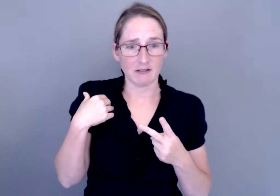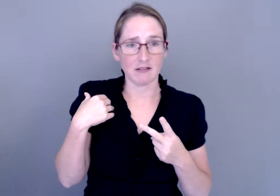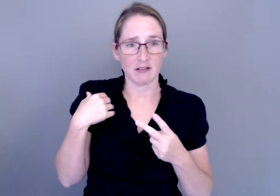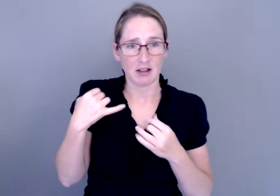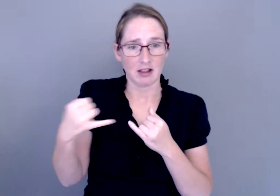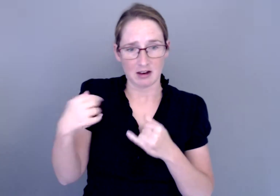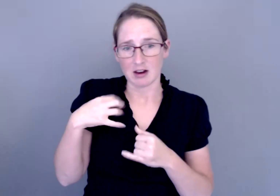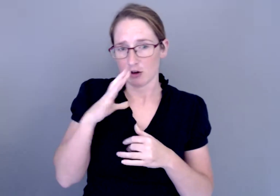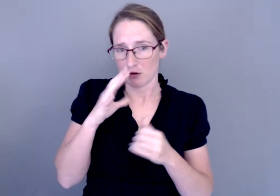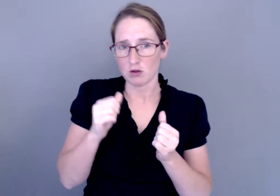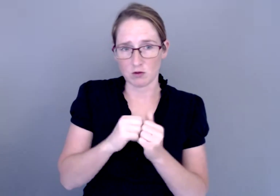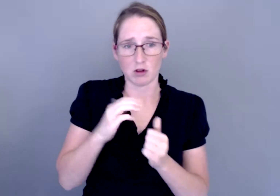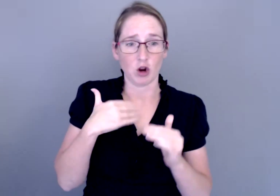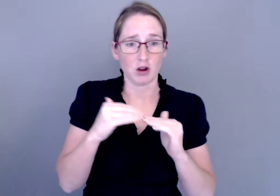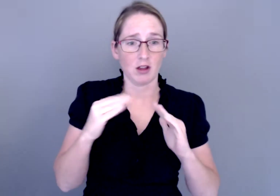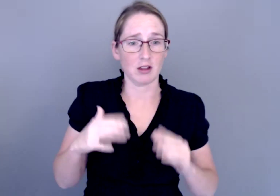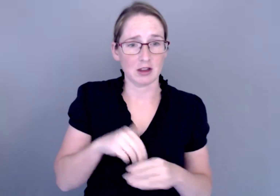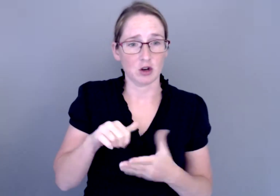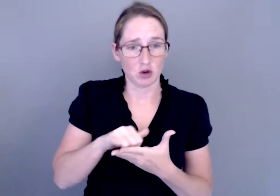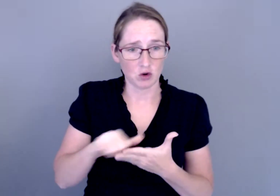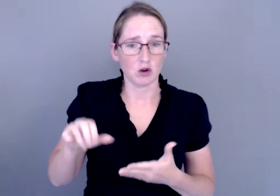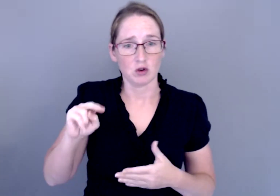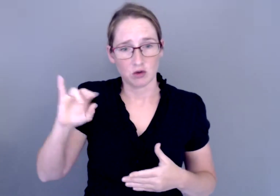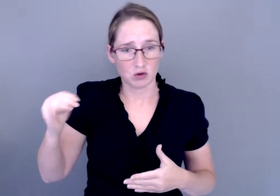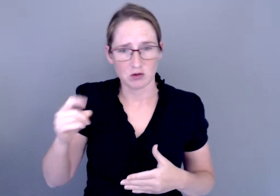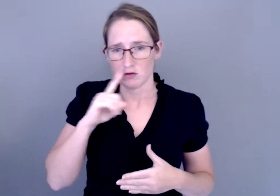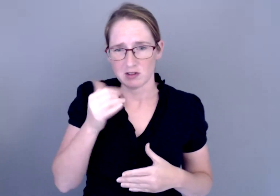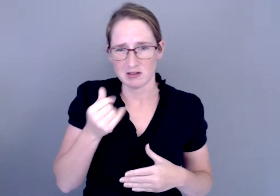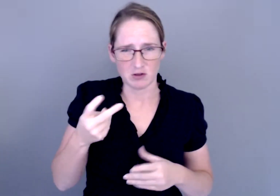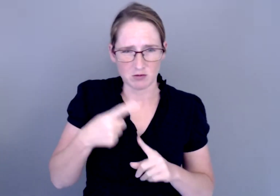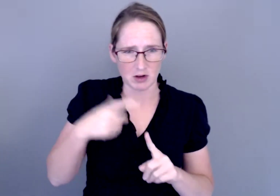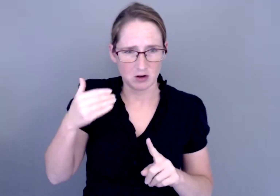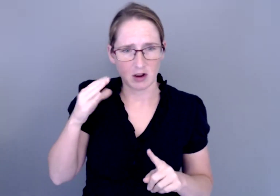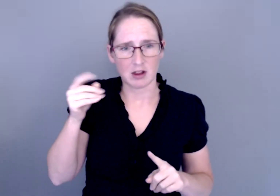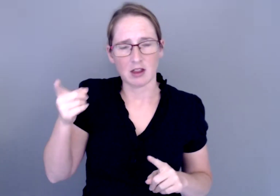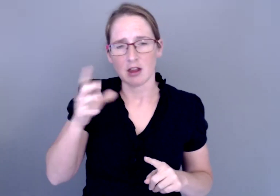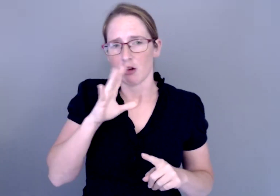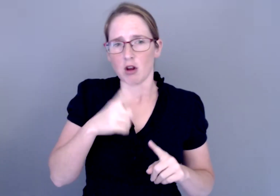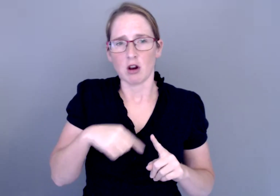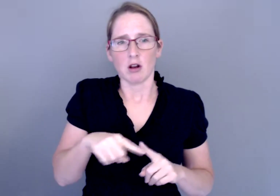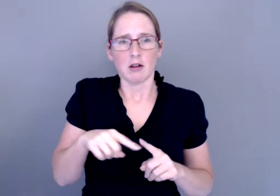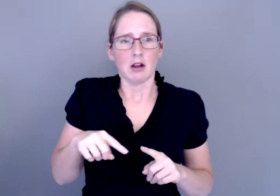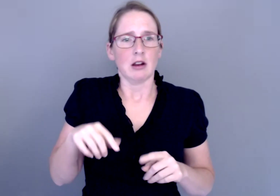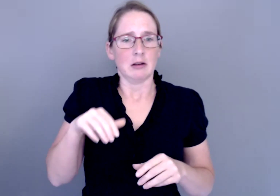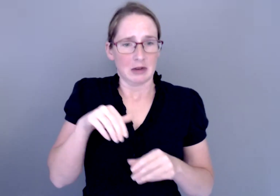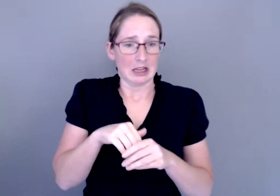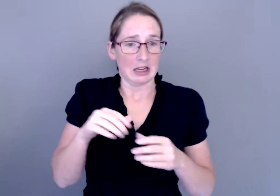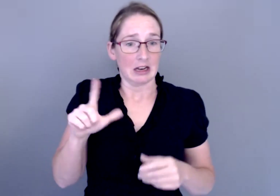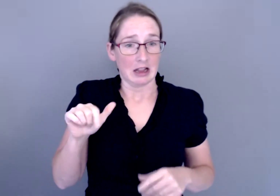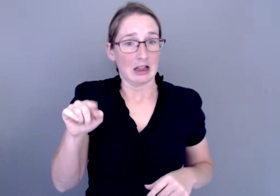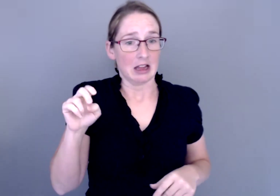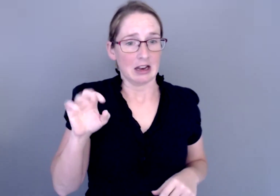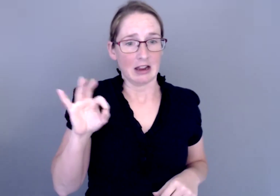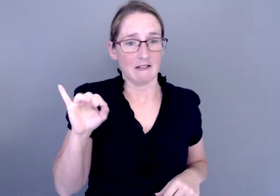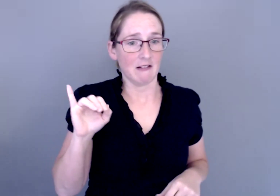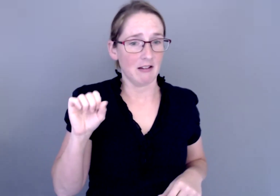spoke with our colleagues in New York and New Jersey just a couple months ago, and they were talking about being in line. FIS does